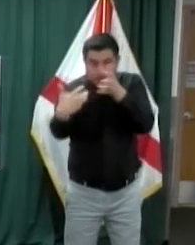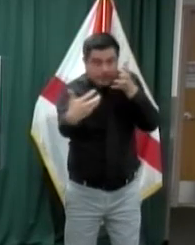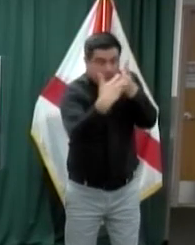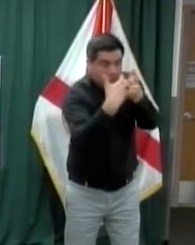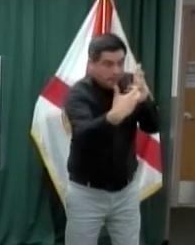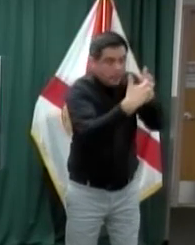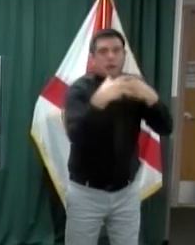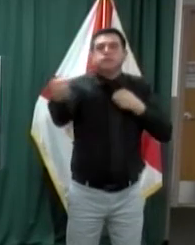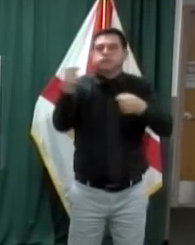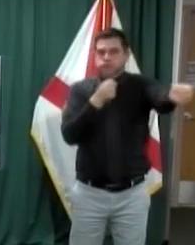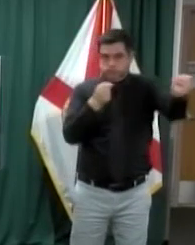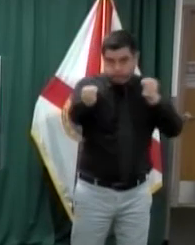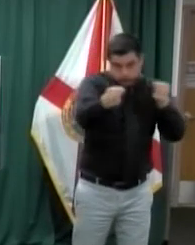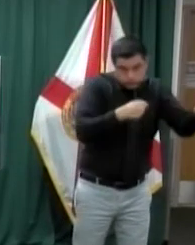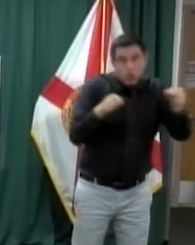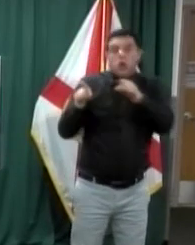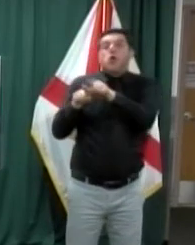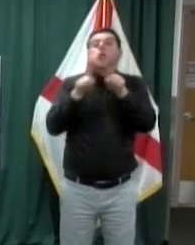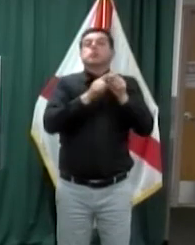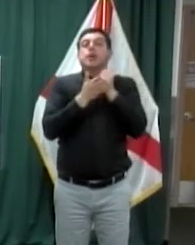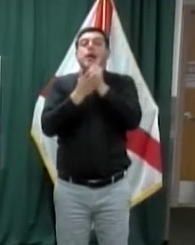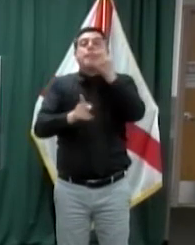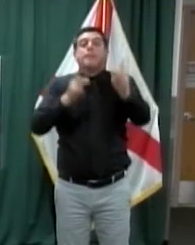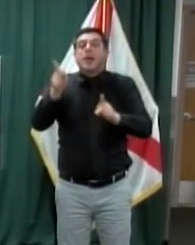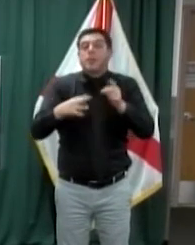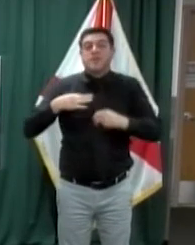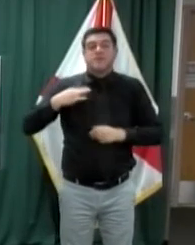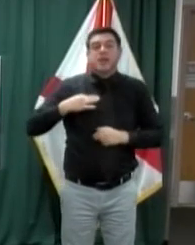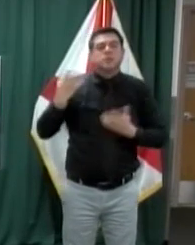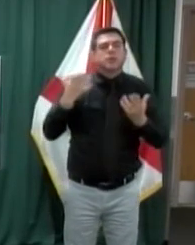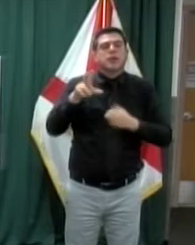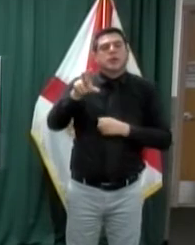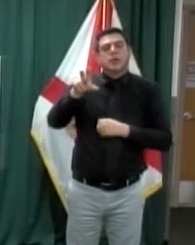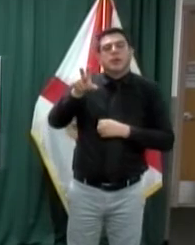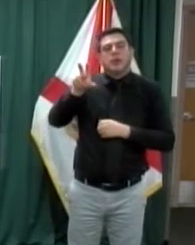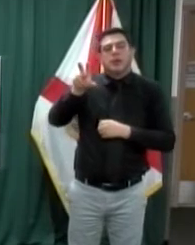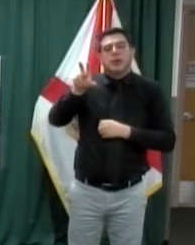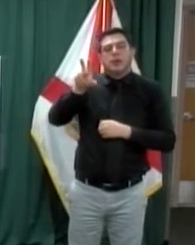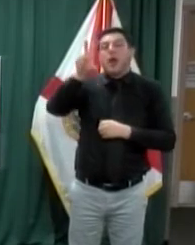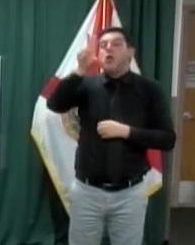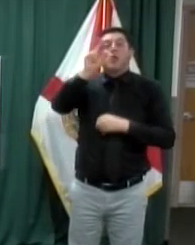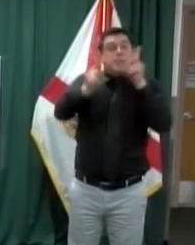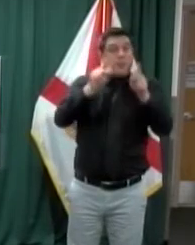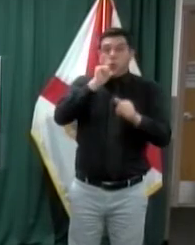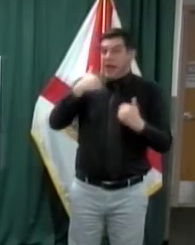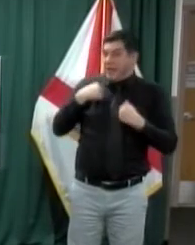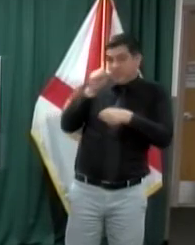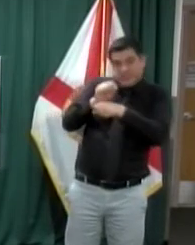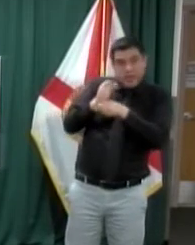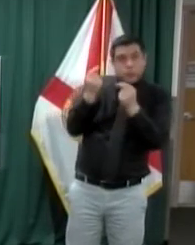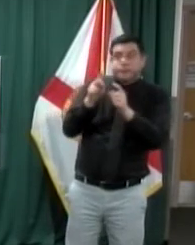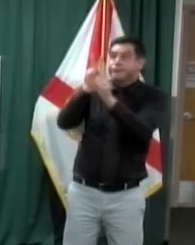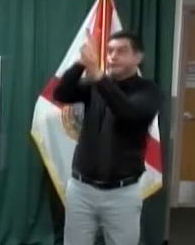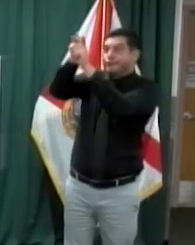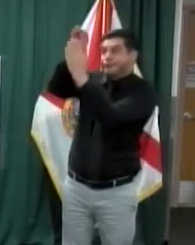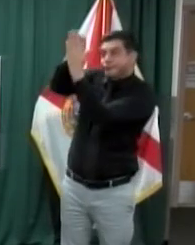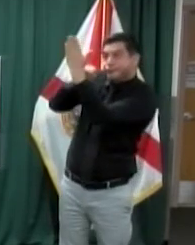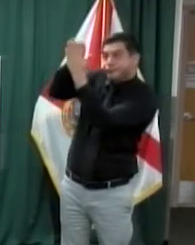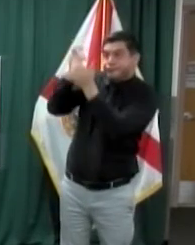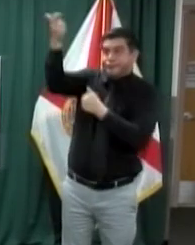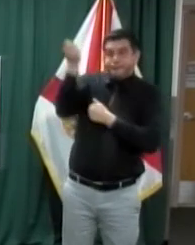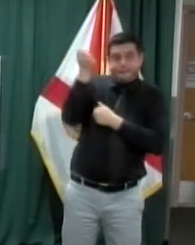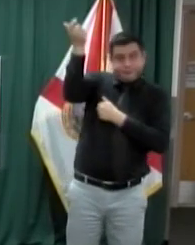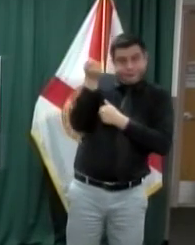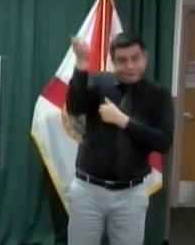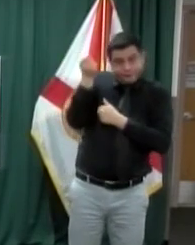we are replenishing those applications in front of our CareerSource office on Airport Boulevard. To date,